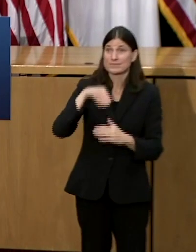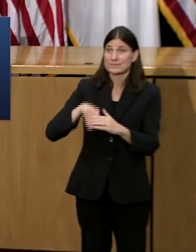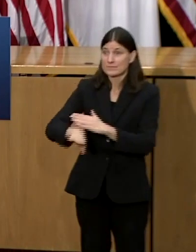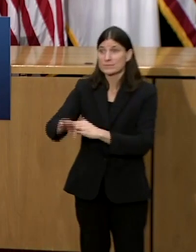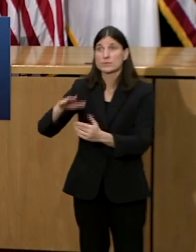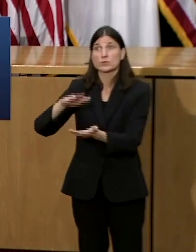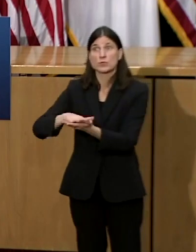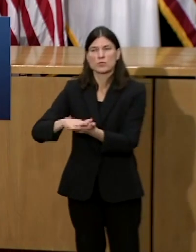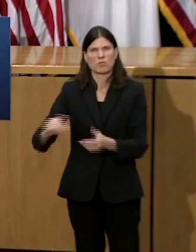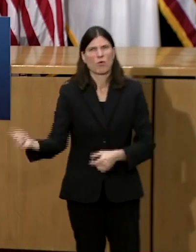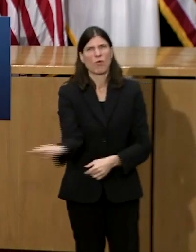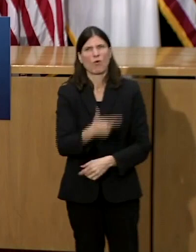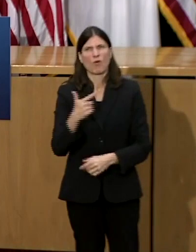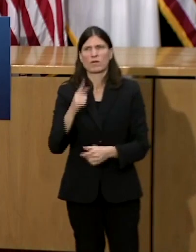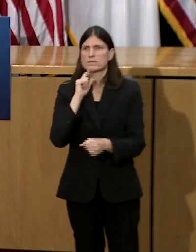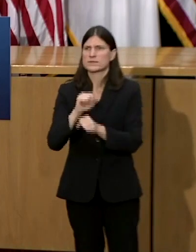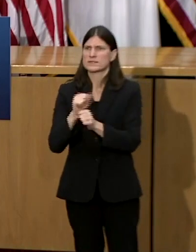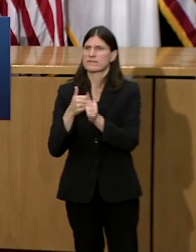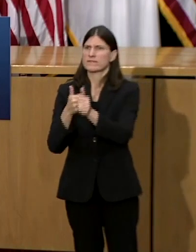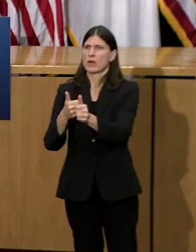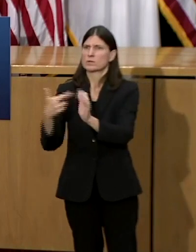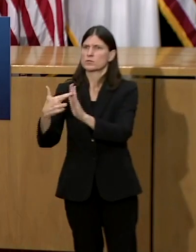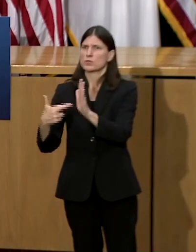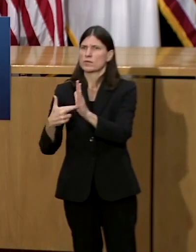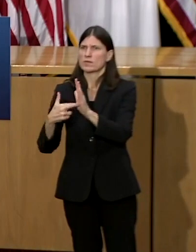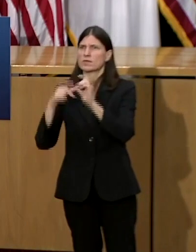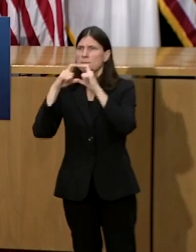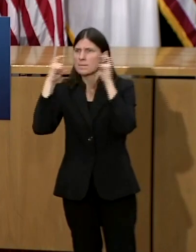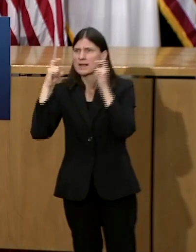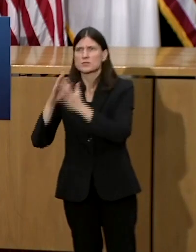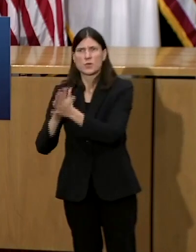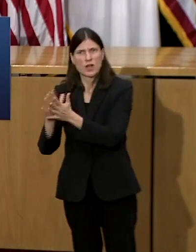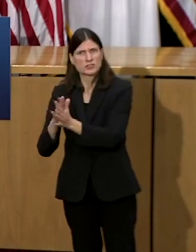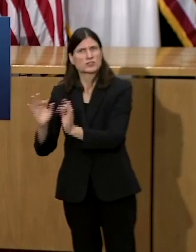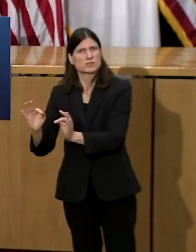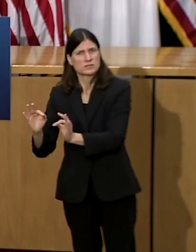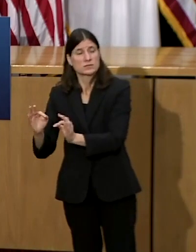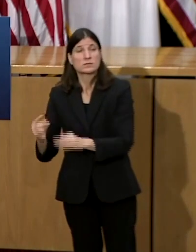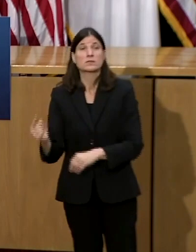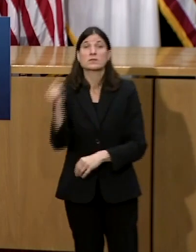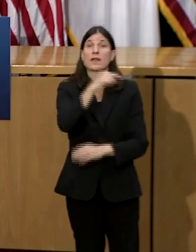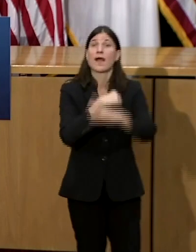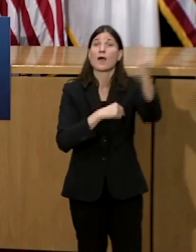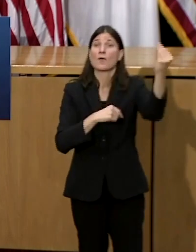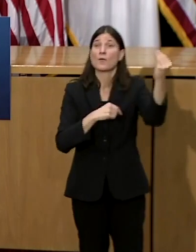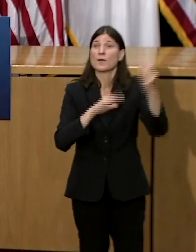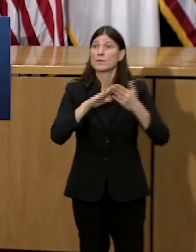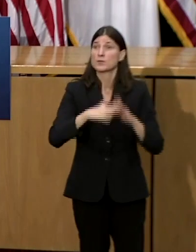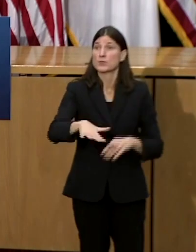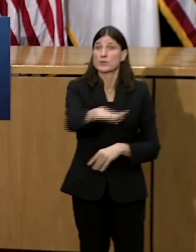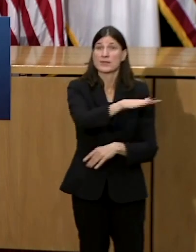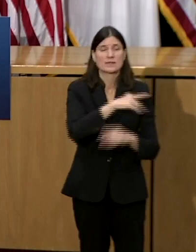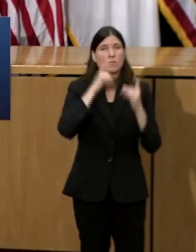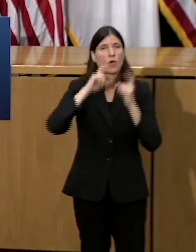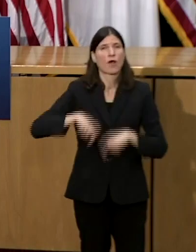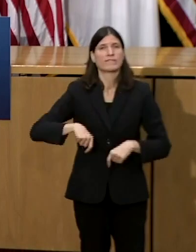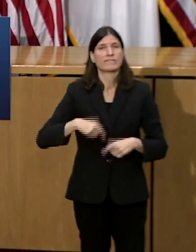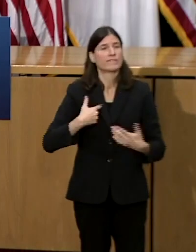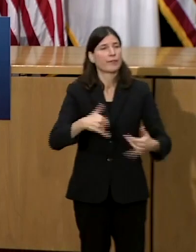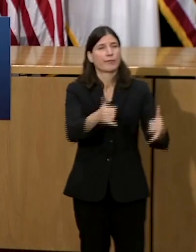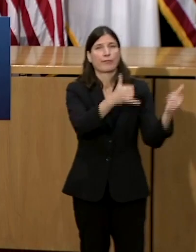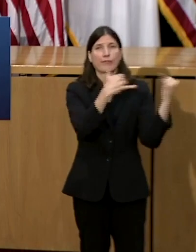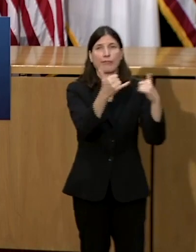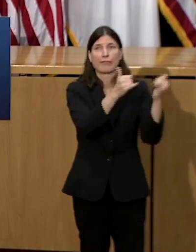or equal to community transmission due to this strict school hygiene measures. In fact, since we have districts on